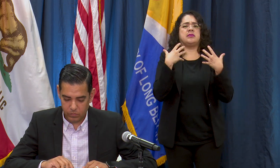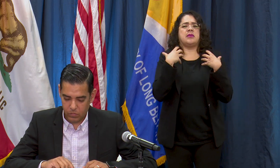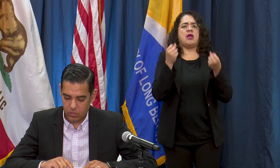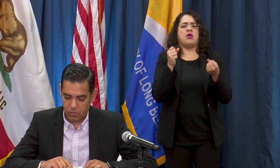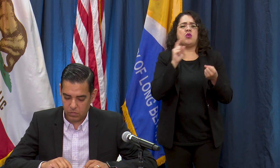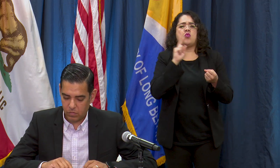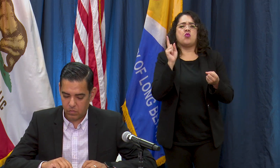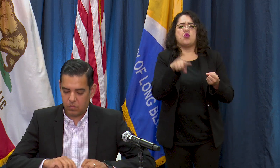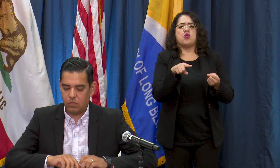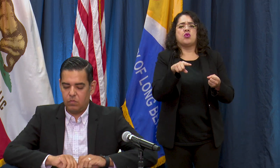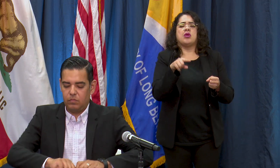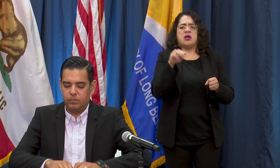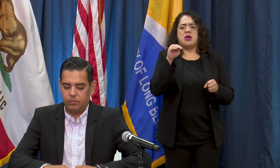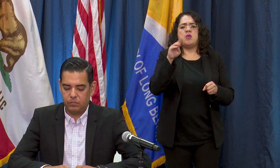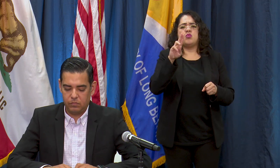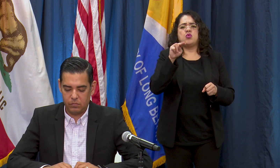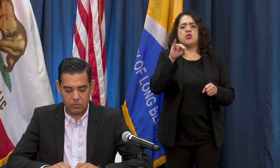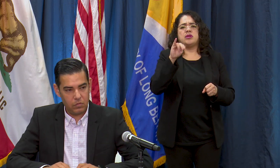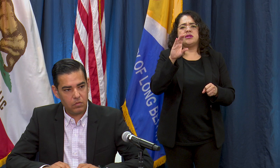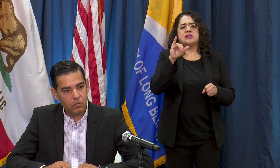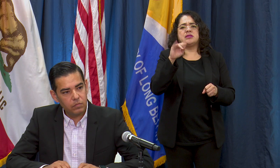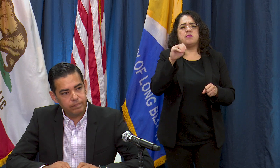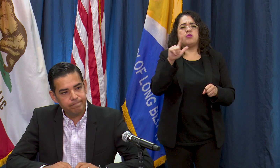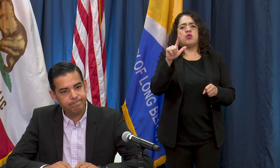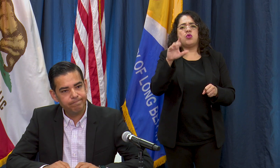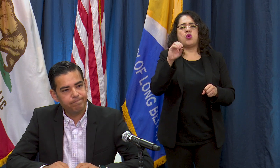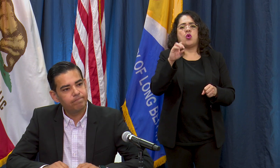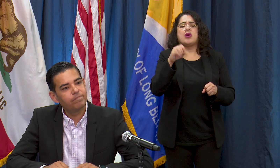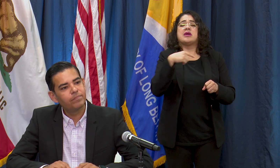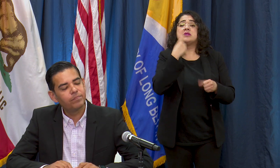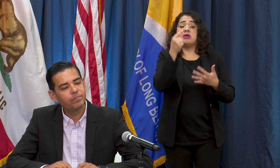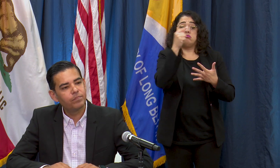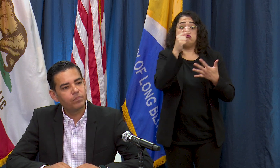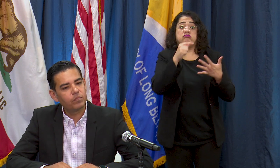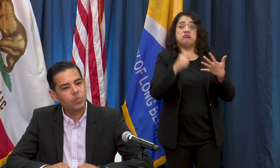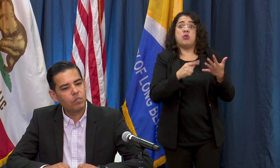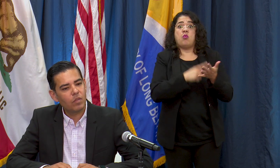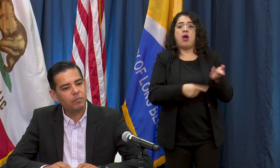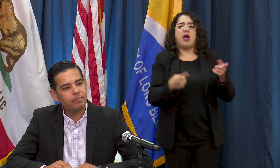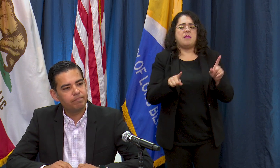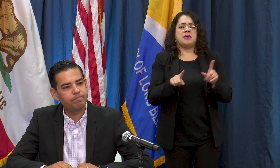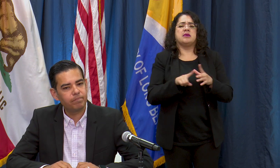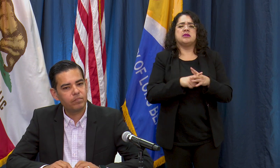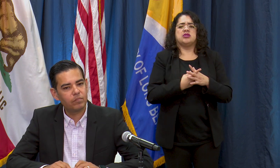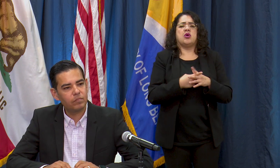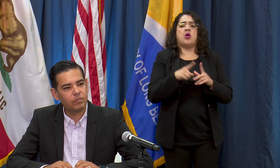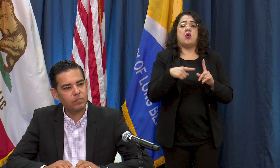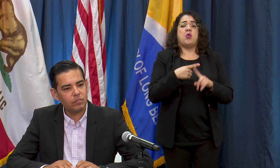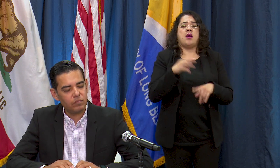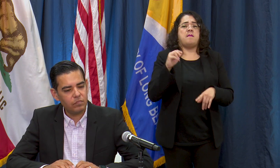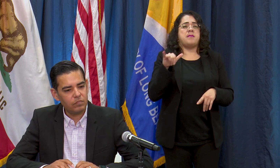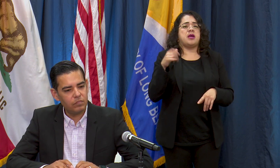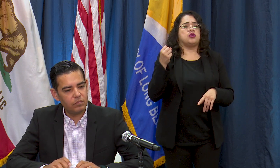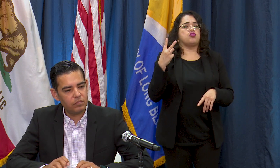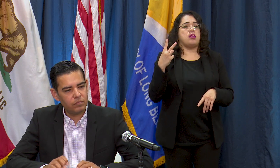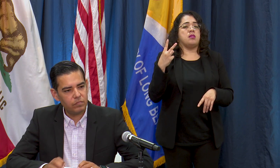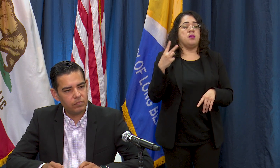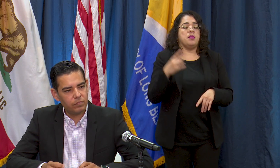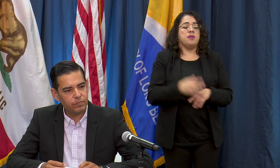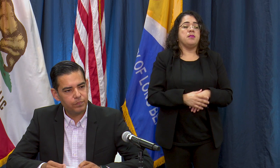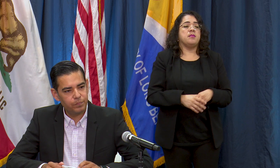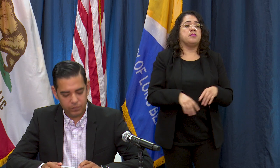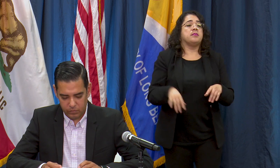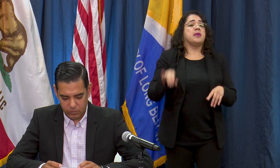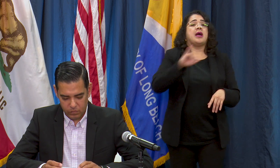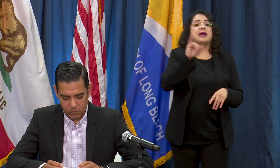right to enforce this, that's exactly what happened effective May 12th. So I want to make sure we share that with everyone. Moving forward into that, another